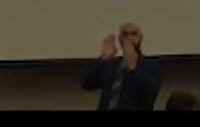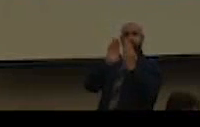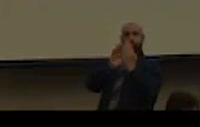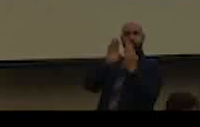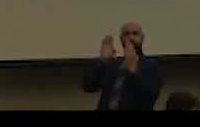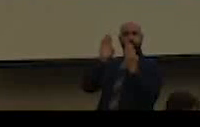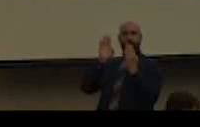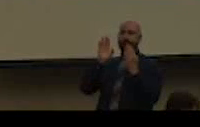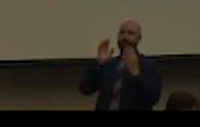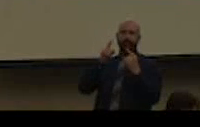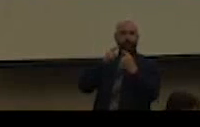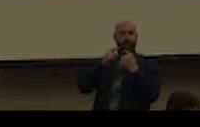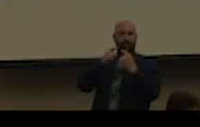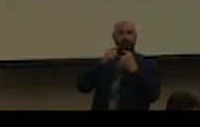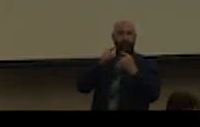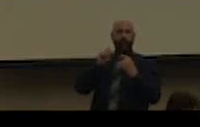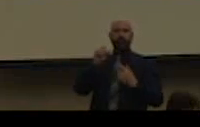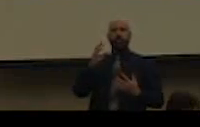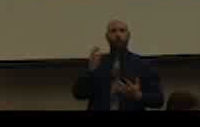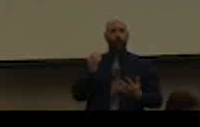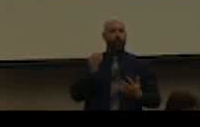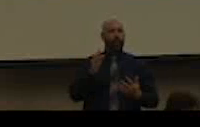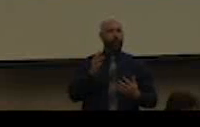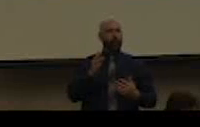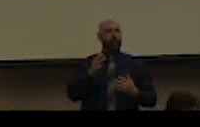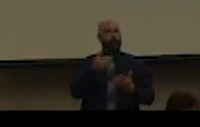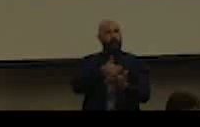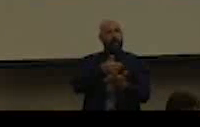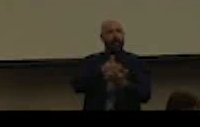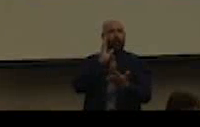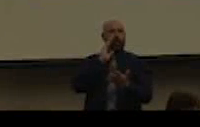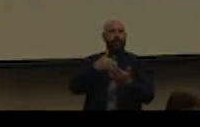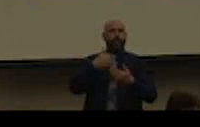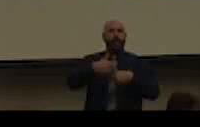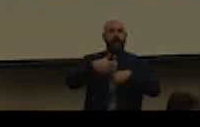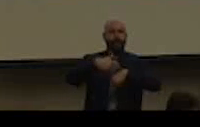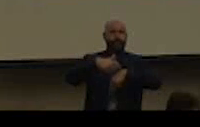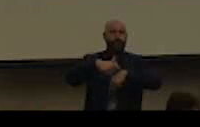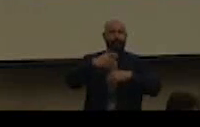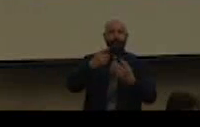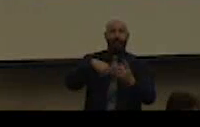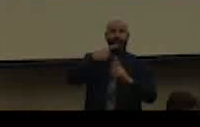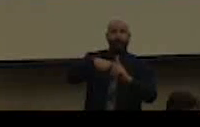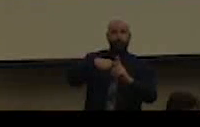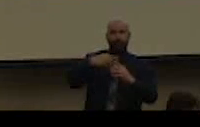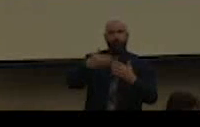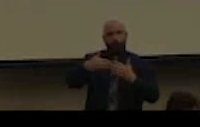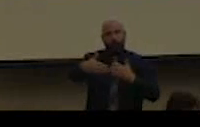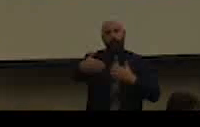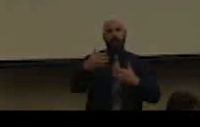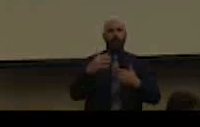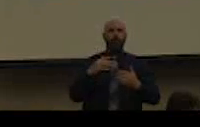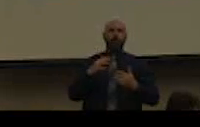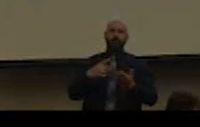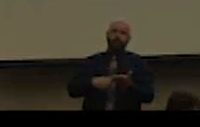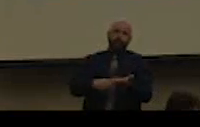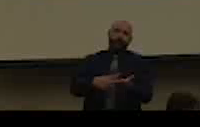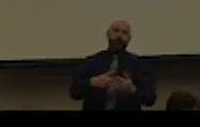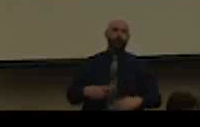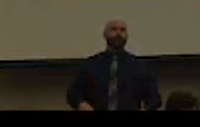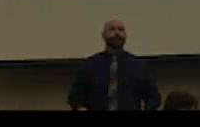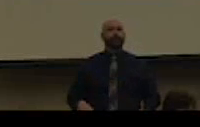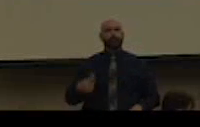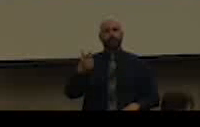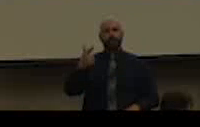over the next several months in particular. Number two, Baltimore's did a really good job with GNO Inc. because I know they're having